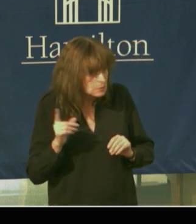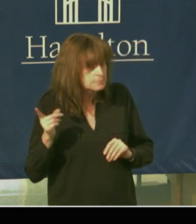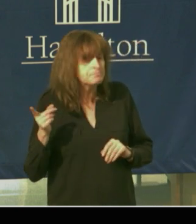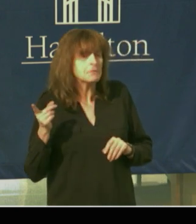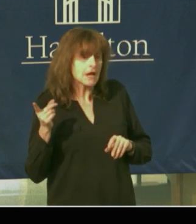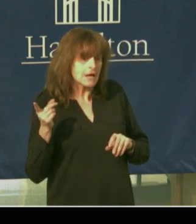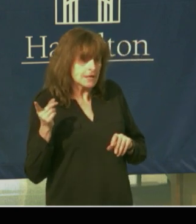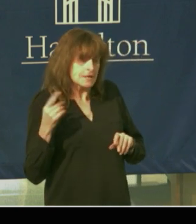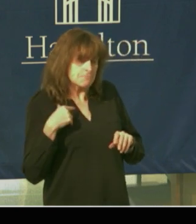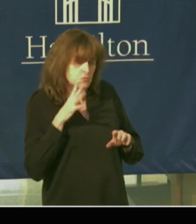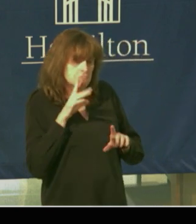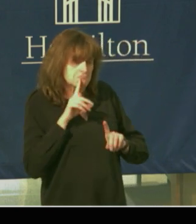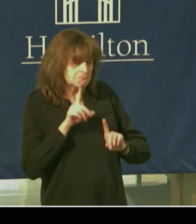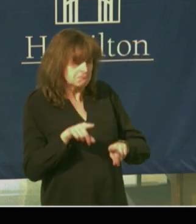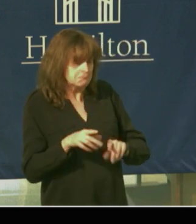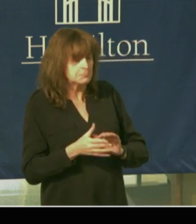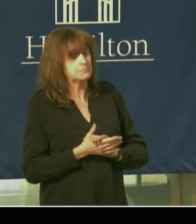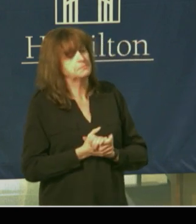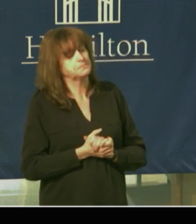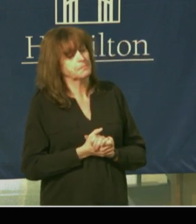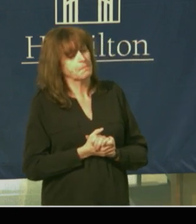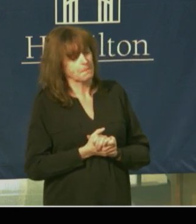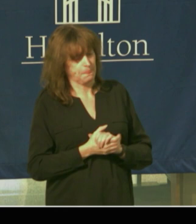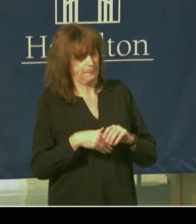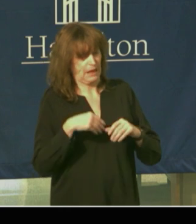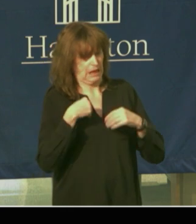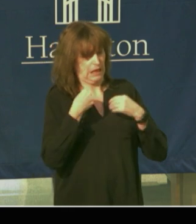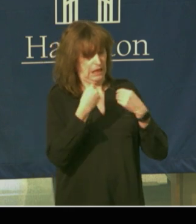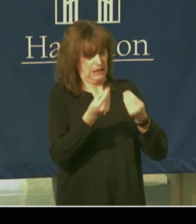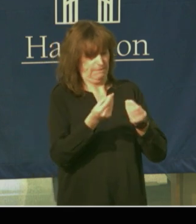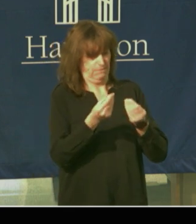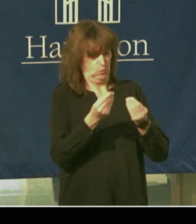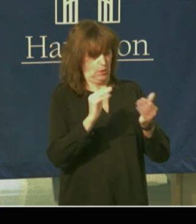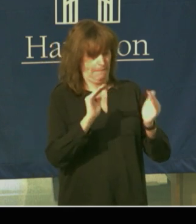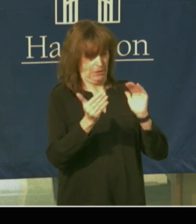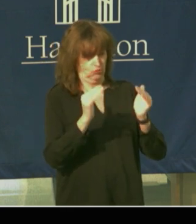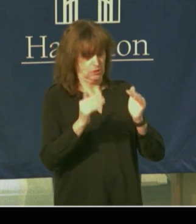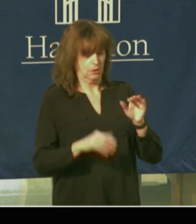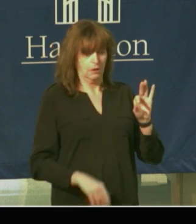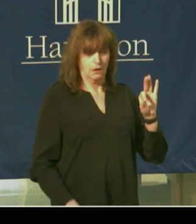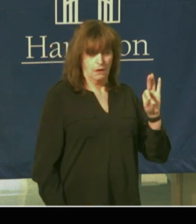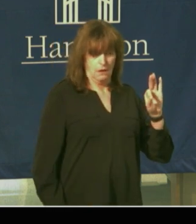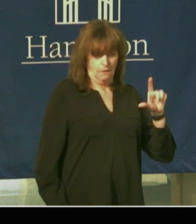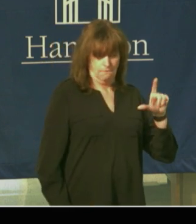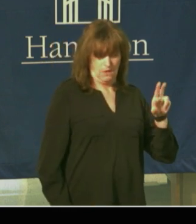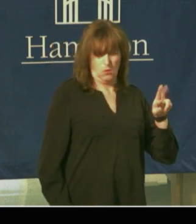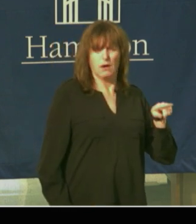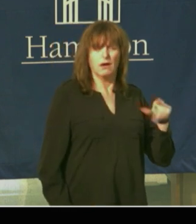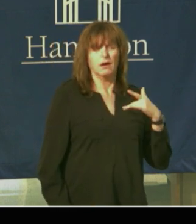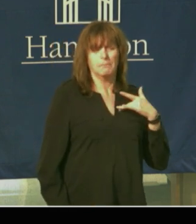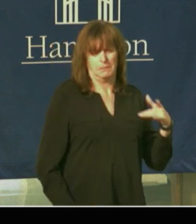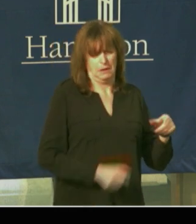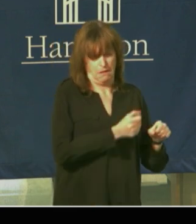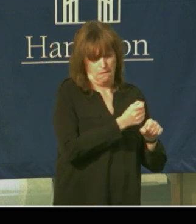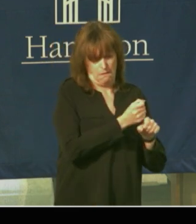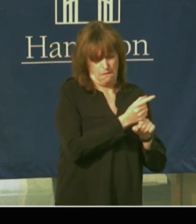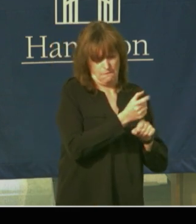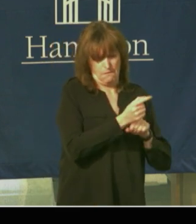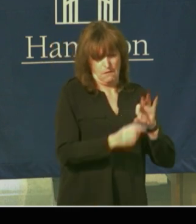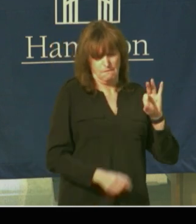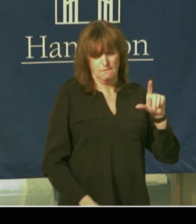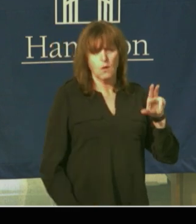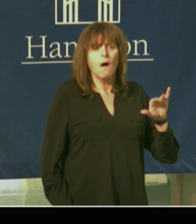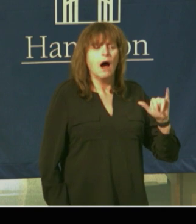that's influenza. Influenza comes back every year. By definition, influenza is community spread. We don't track